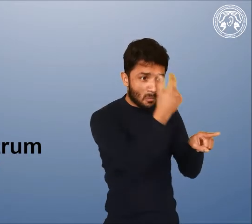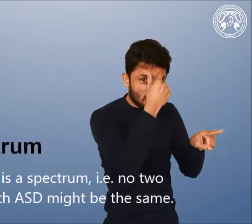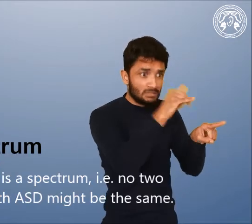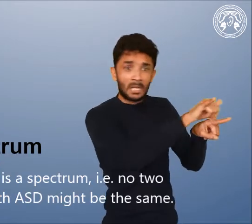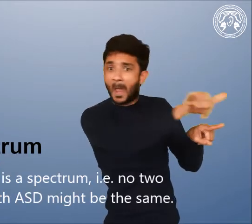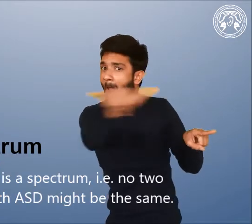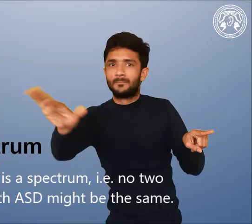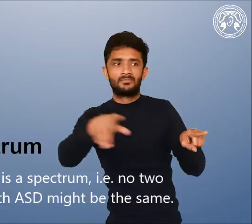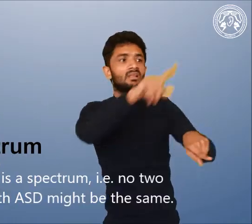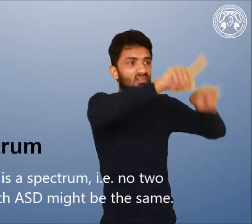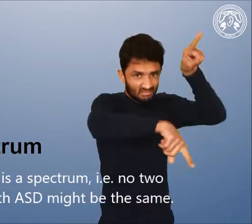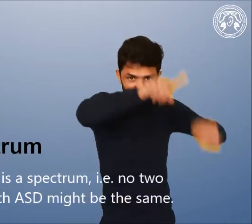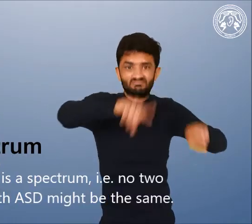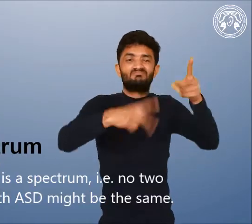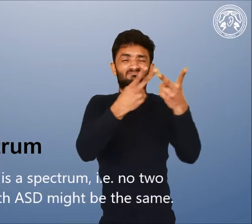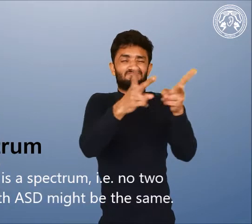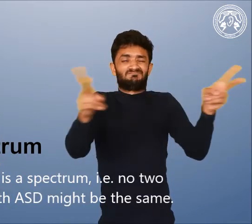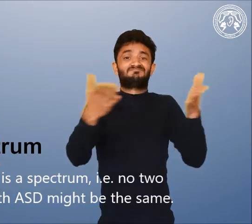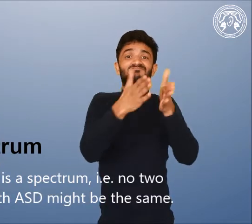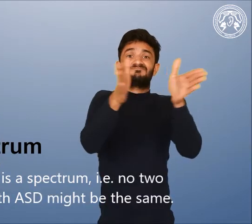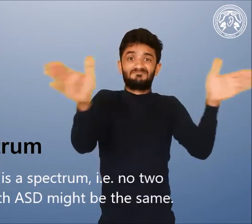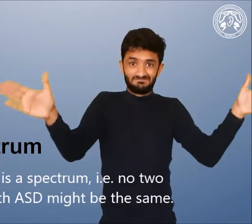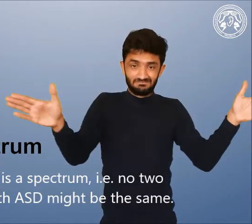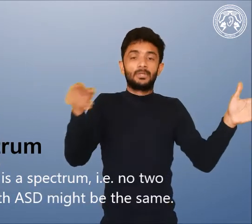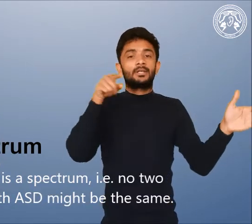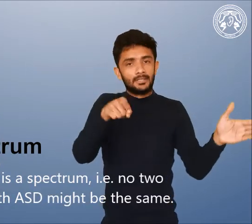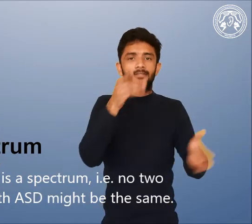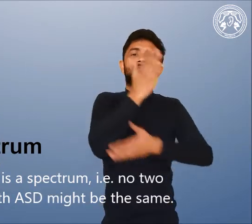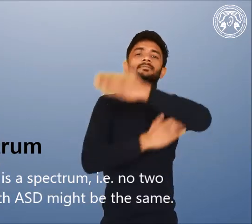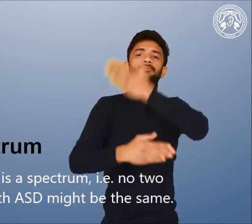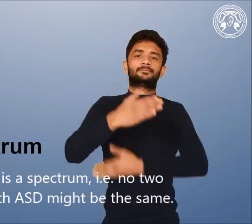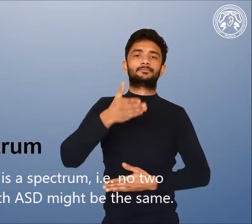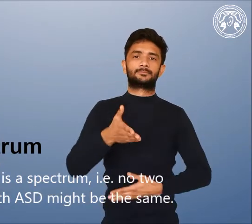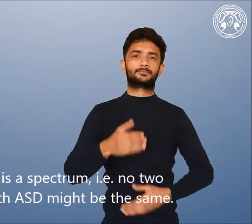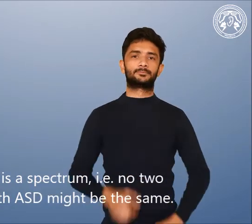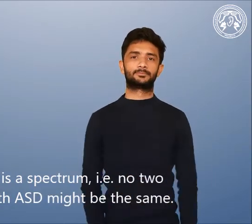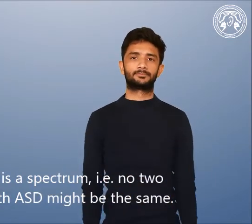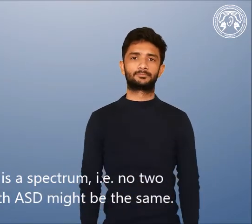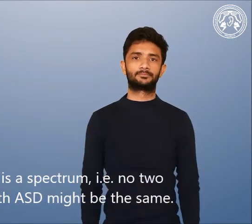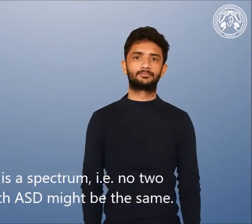But ASD is a spectrum, that is, no two people with ASD might be the same.